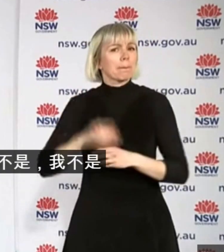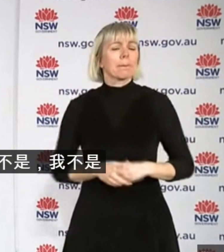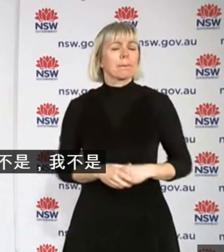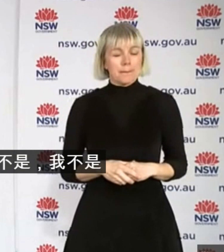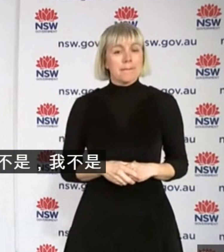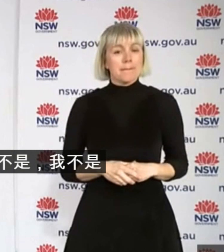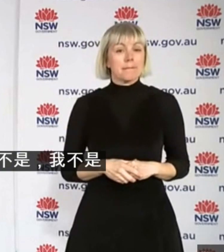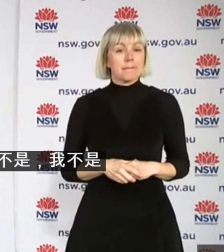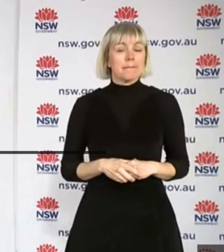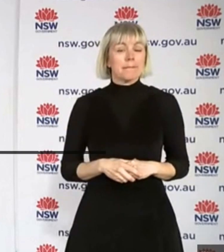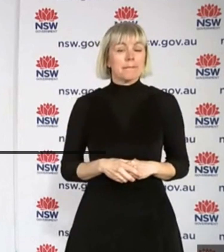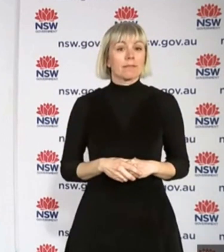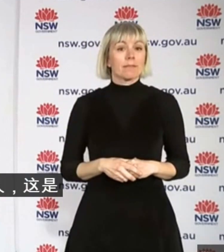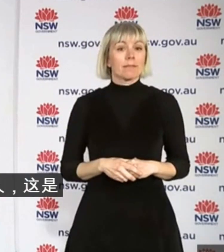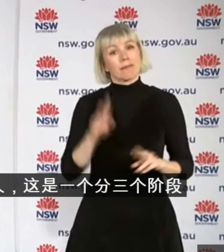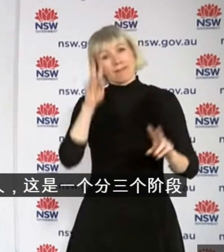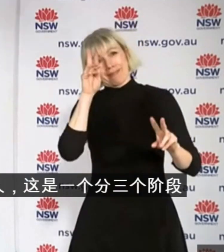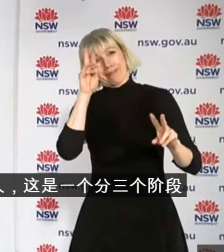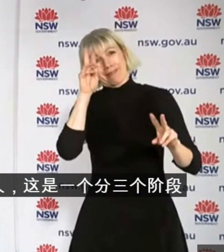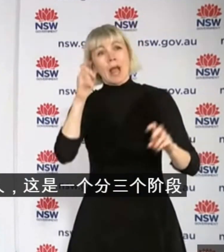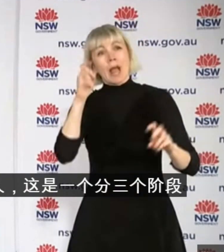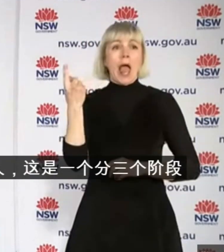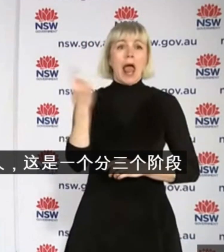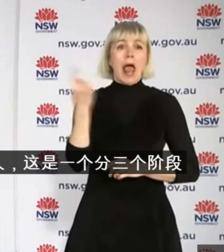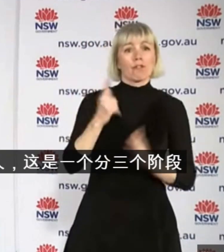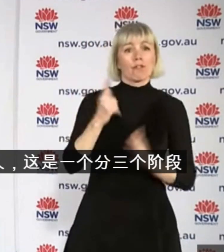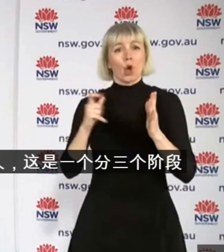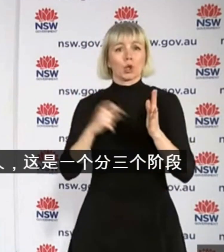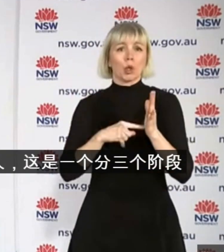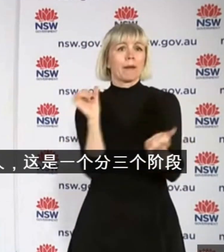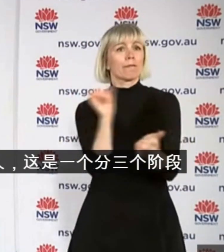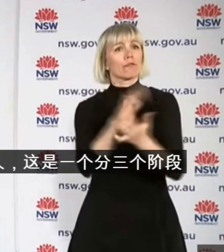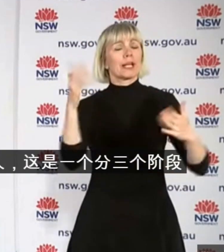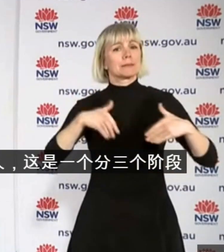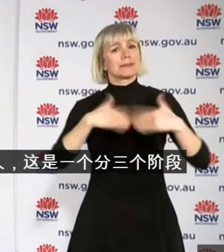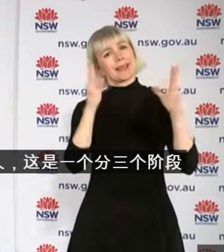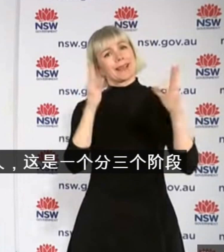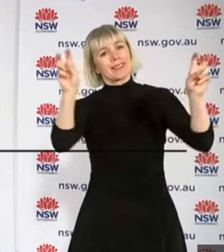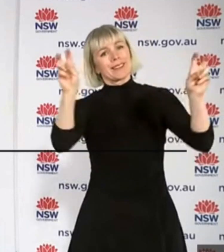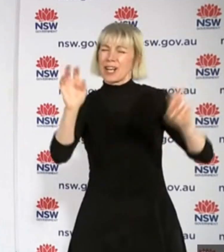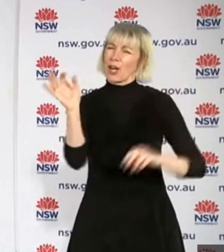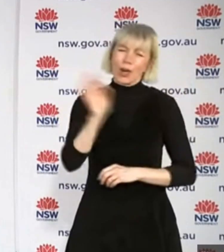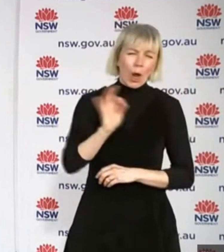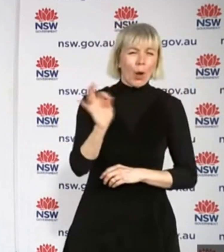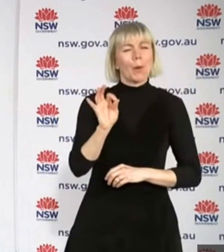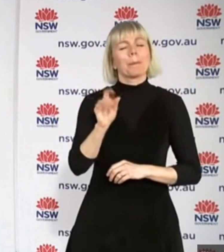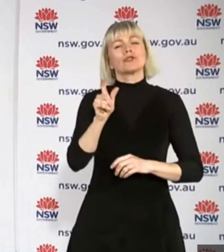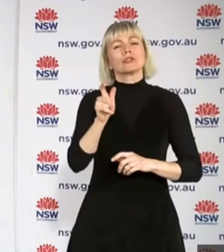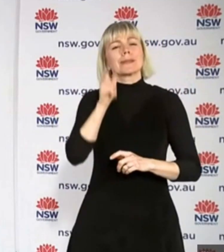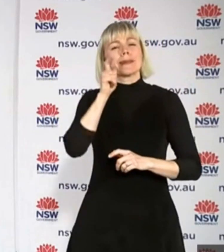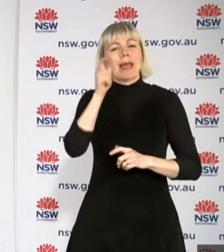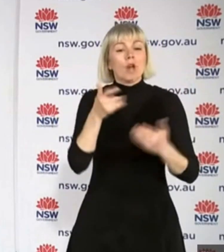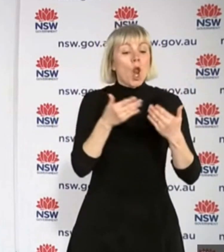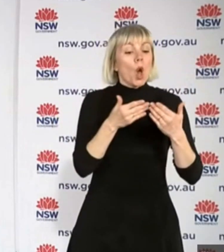who's going to call 11th of October Freedom Day. It's a 3-staged reopening. And what I'm especially excited about is having